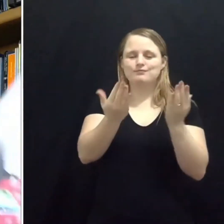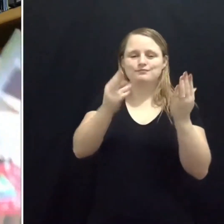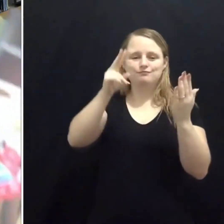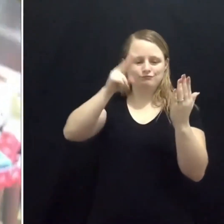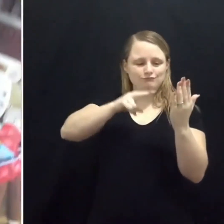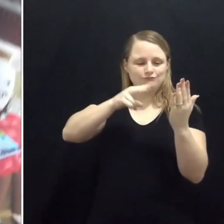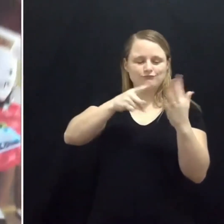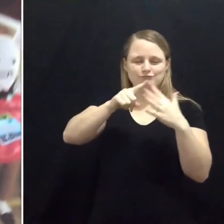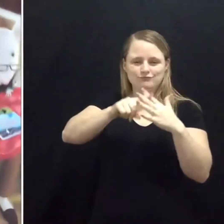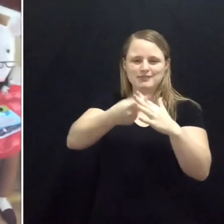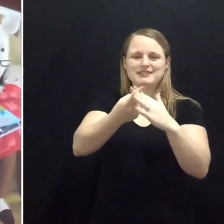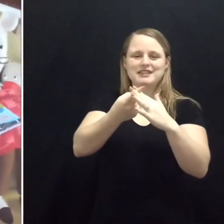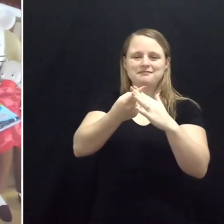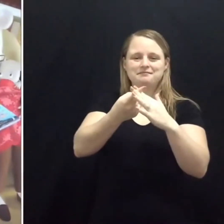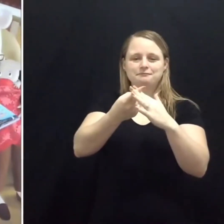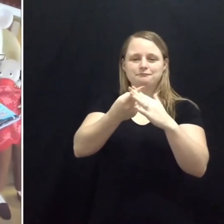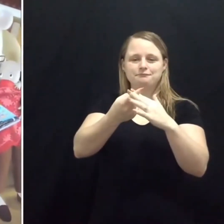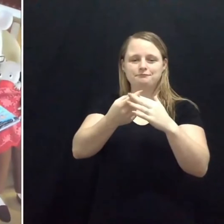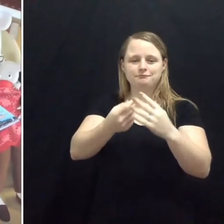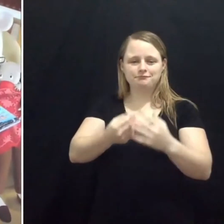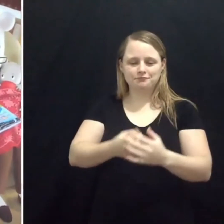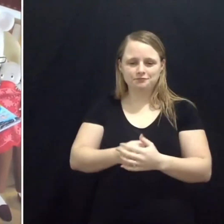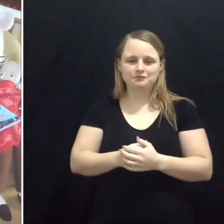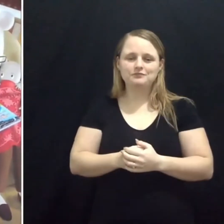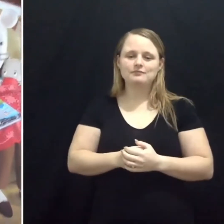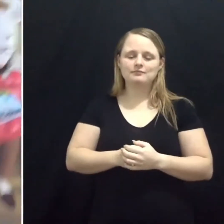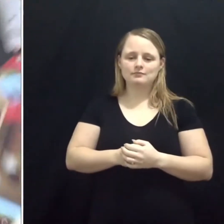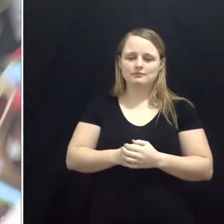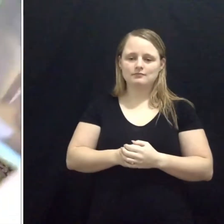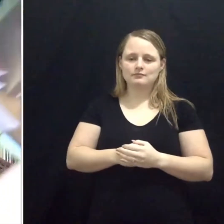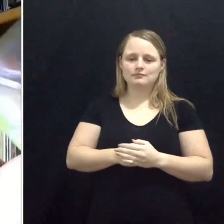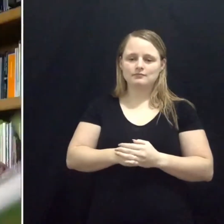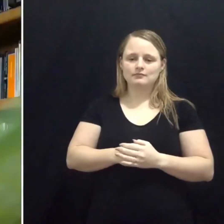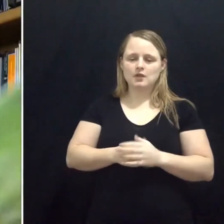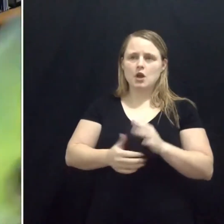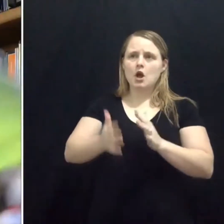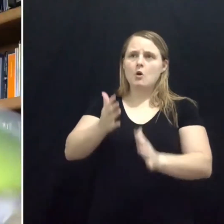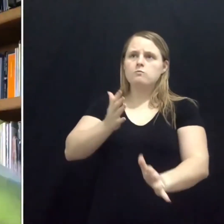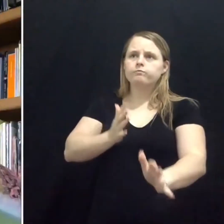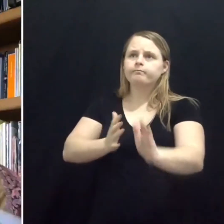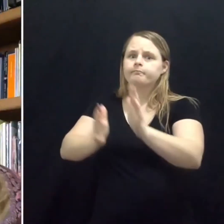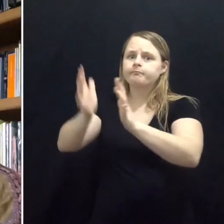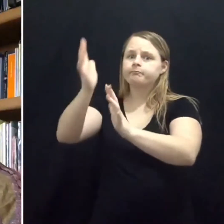Papa opened the book and began.